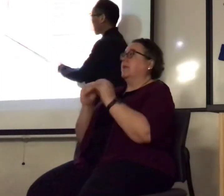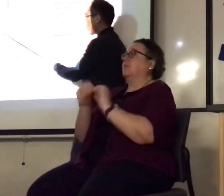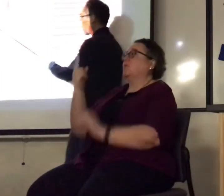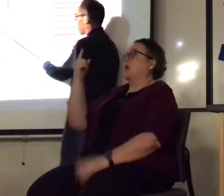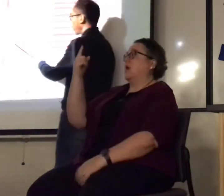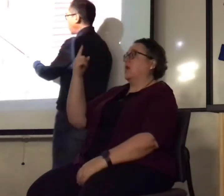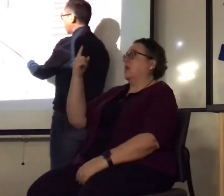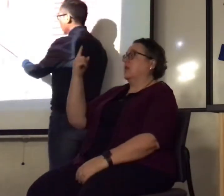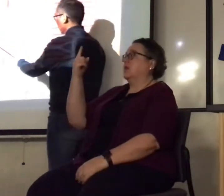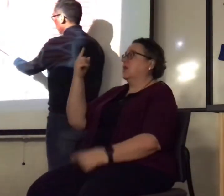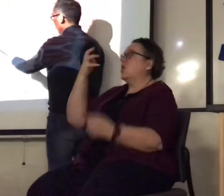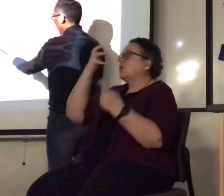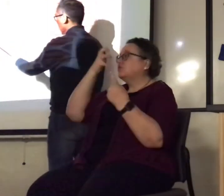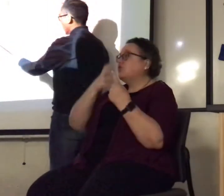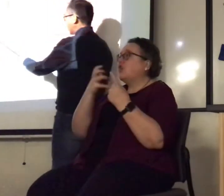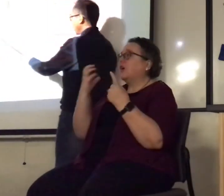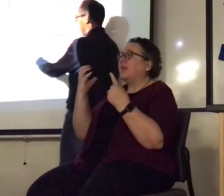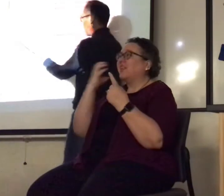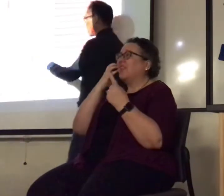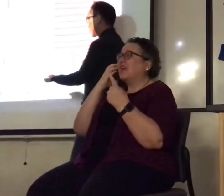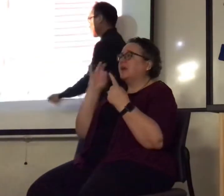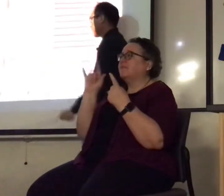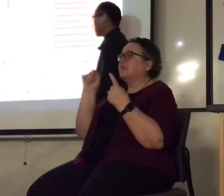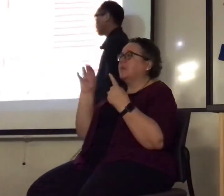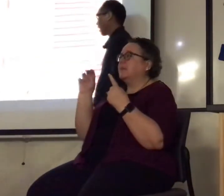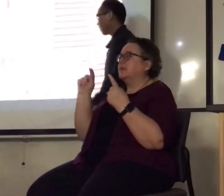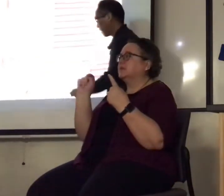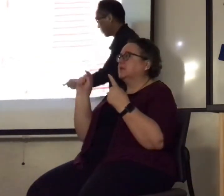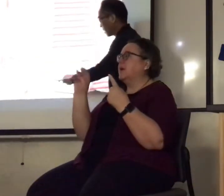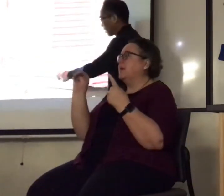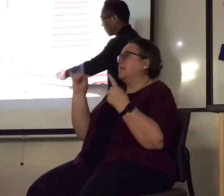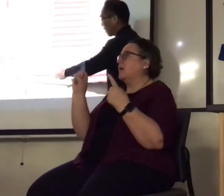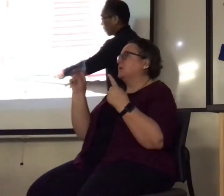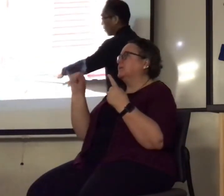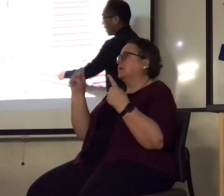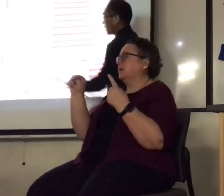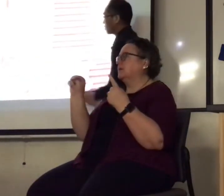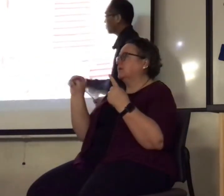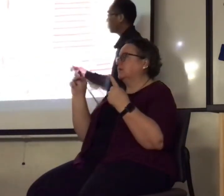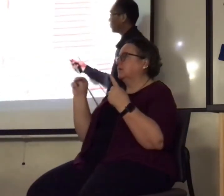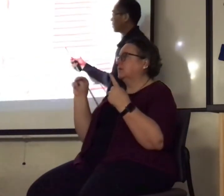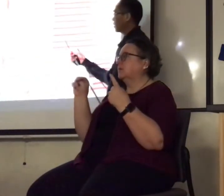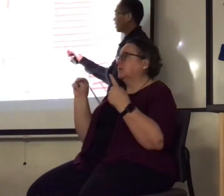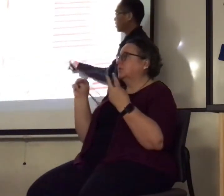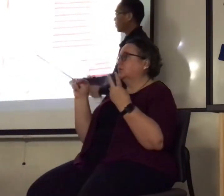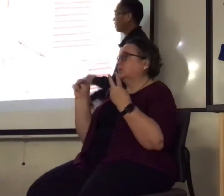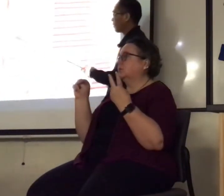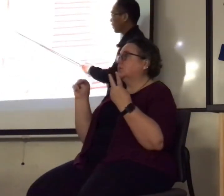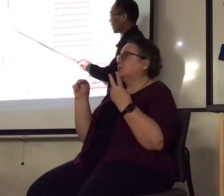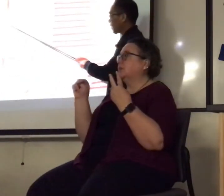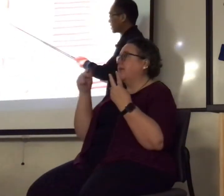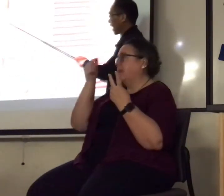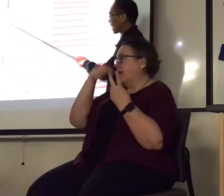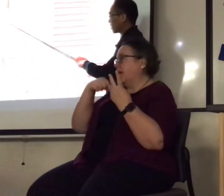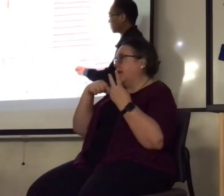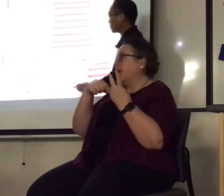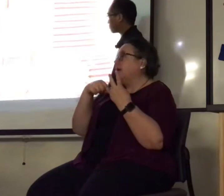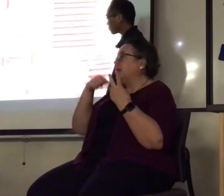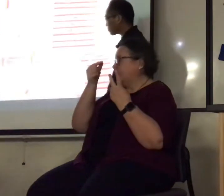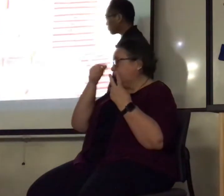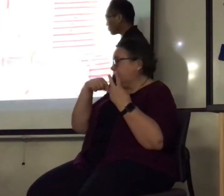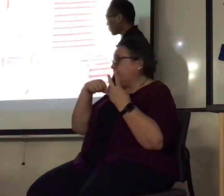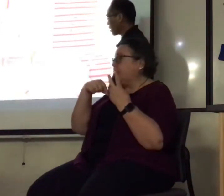a dark, thick filament. That's the myosin. I have it labeled down here, by the way. 2 is a thin filament. That's